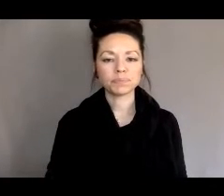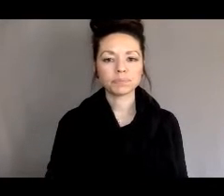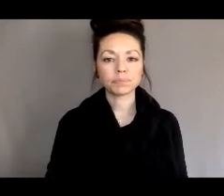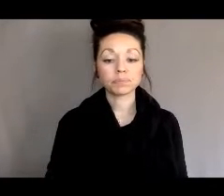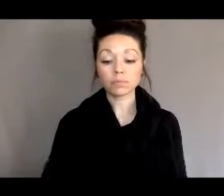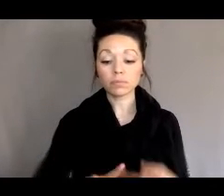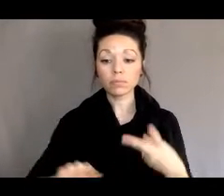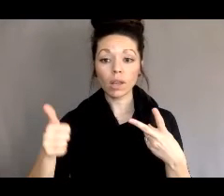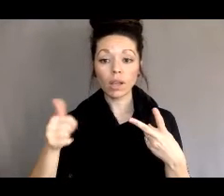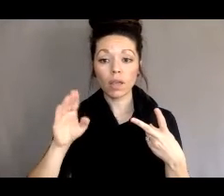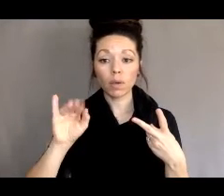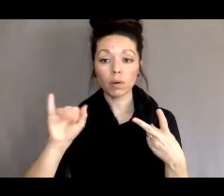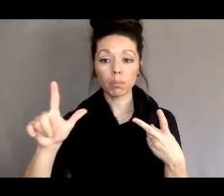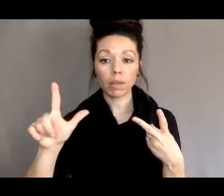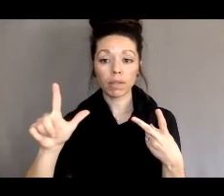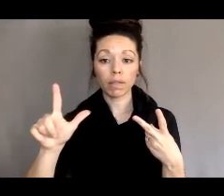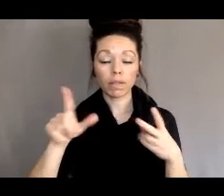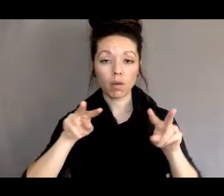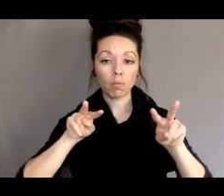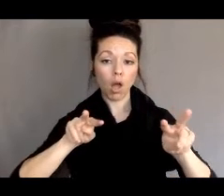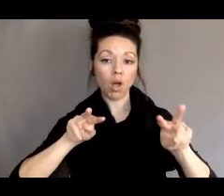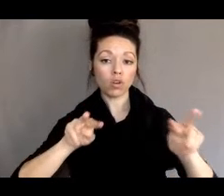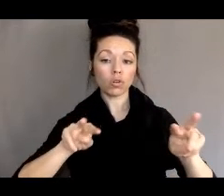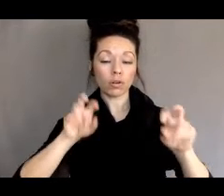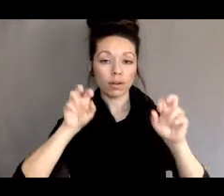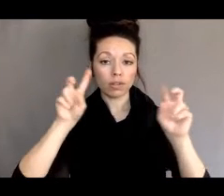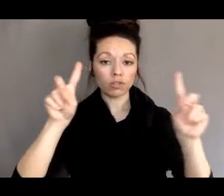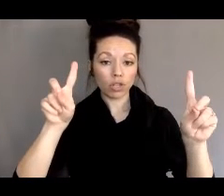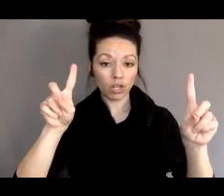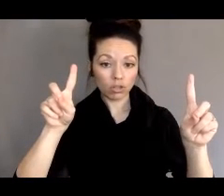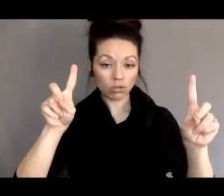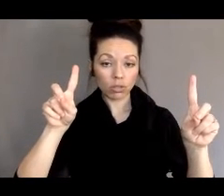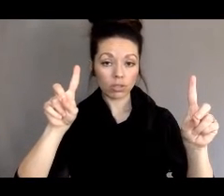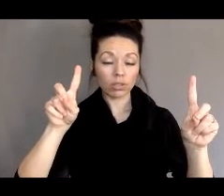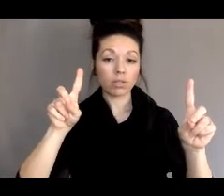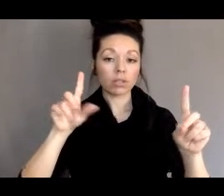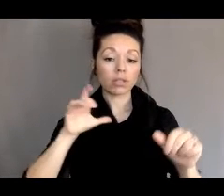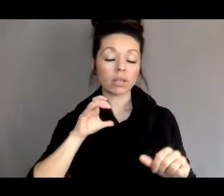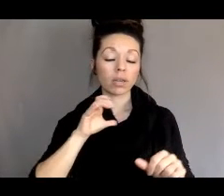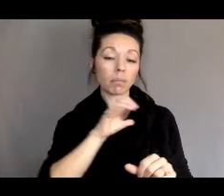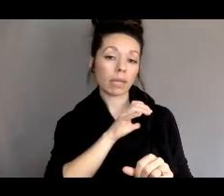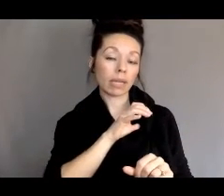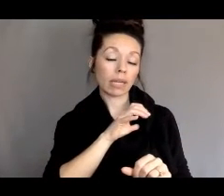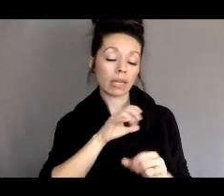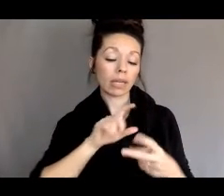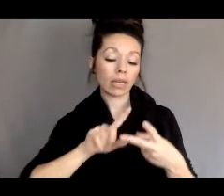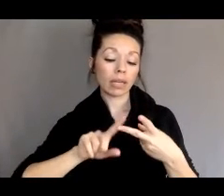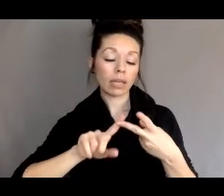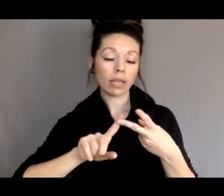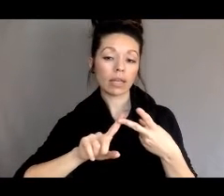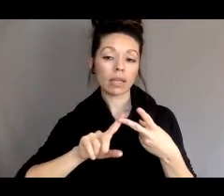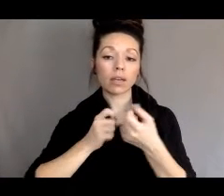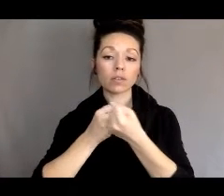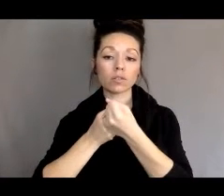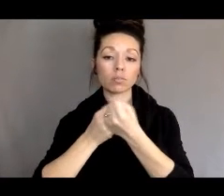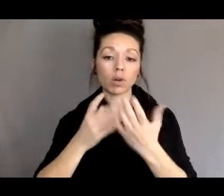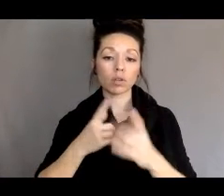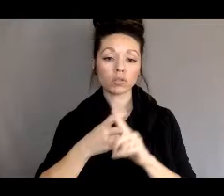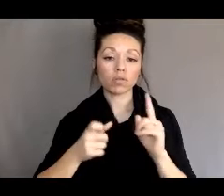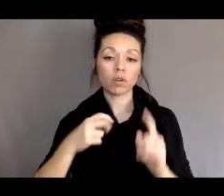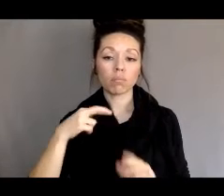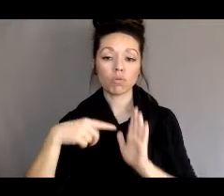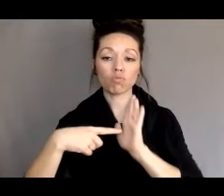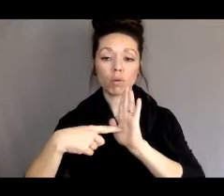Another bill that we're monitoring in the education committee is a bill sponsored by Representative